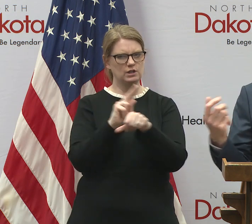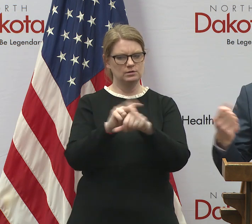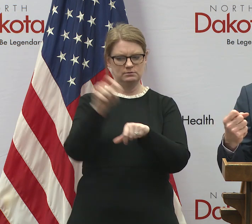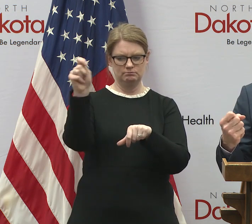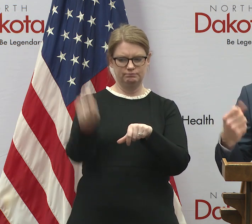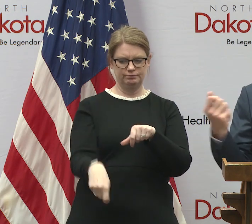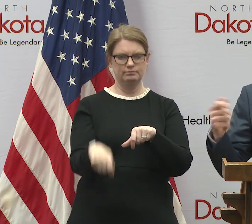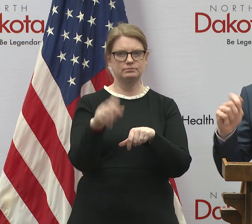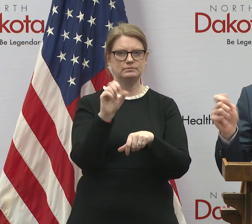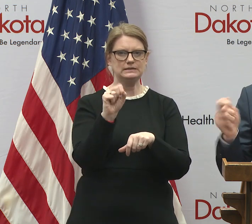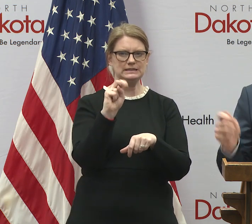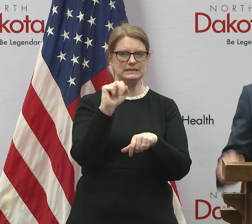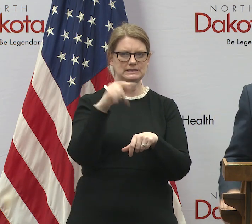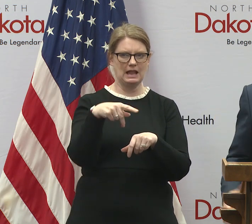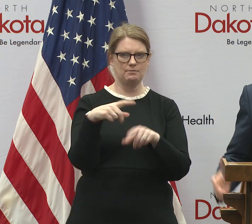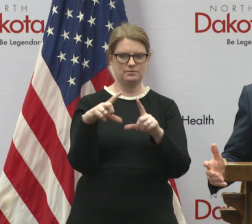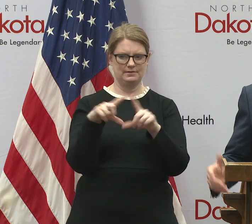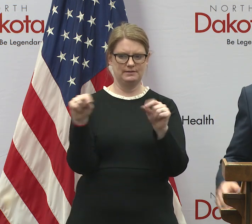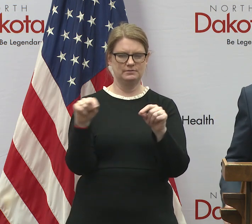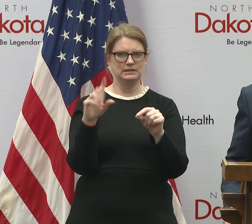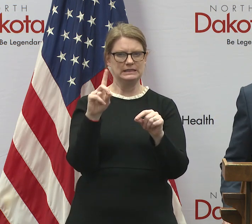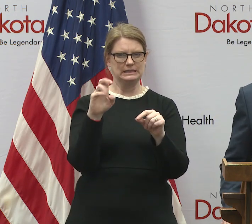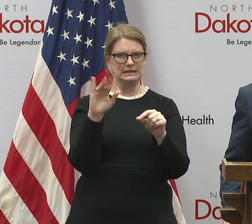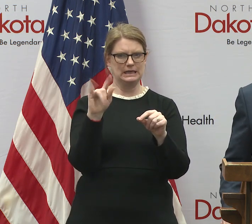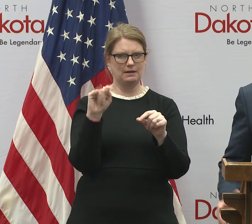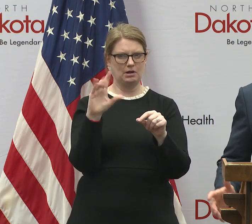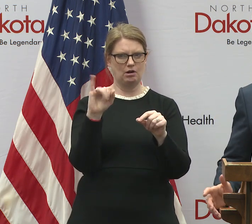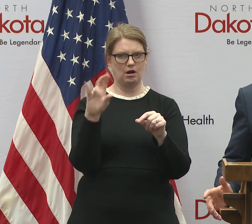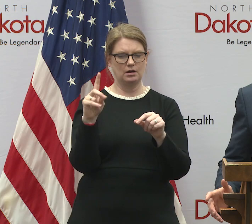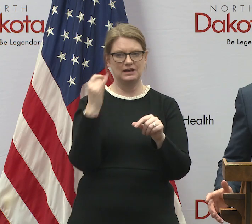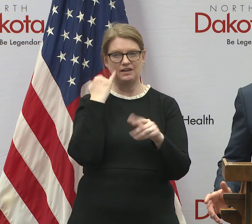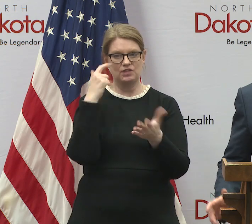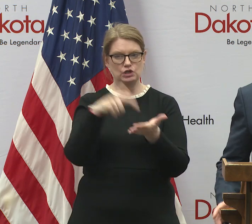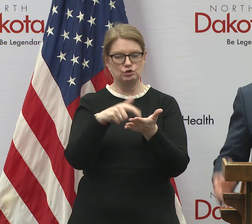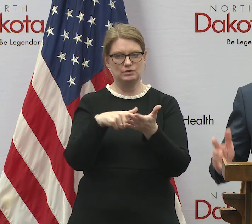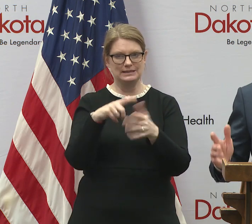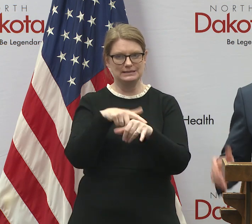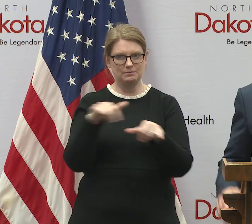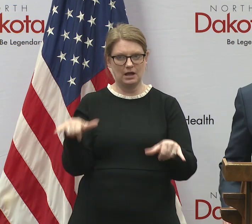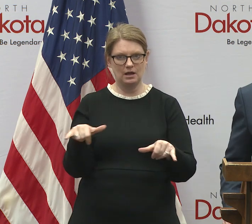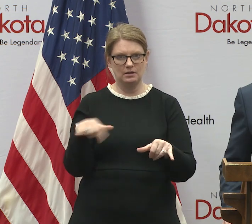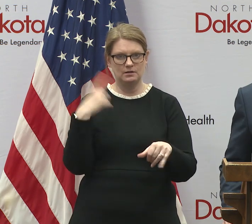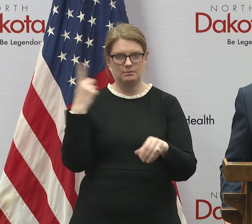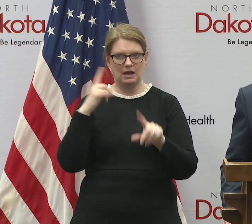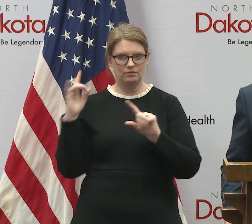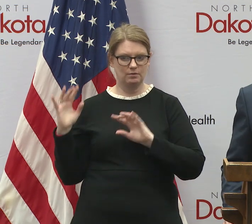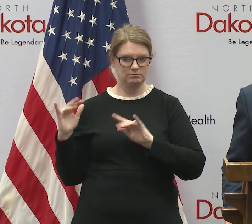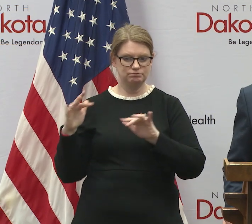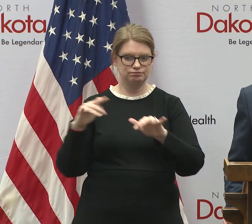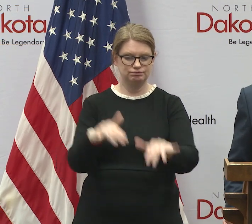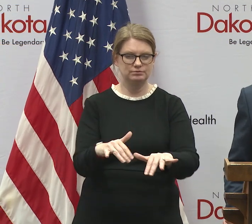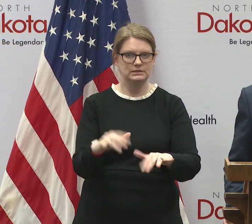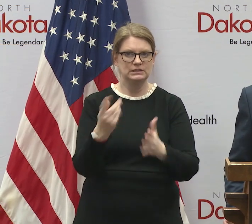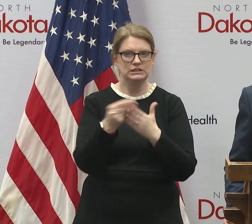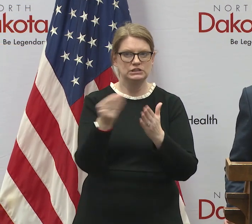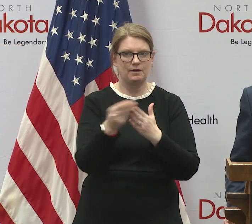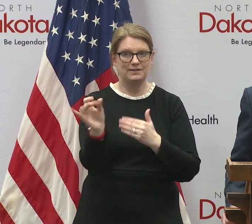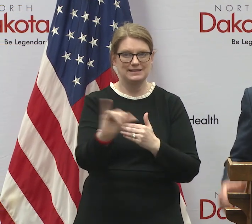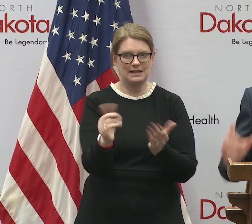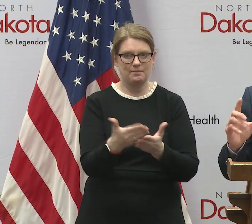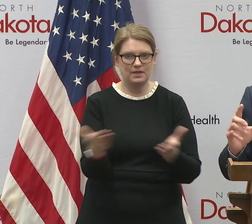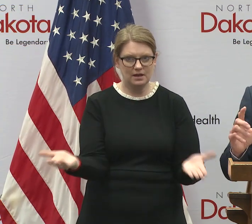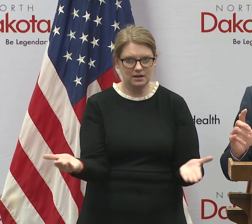do SNAP with like a debit card. If they all come due the same day and everybody rushes to the same, shopping for the same